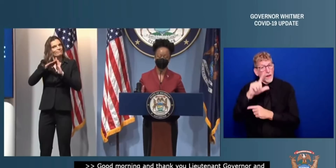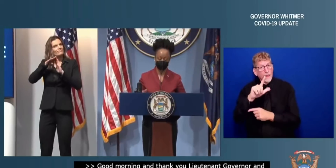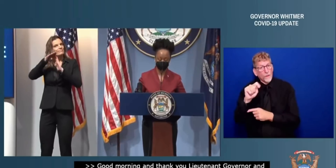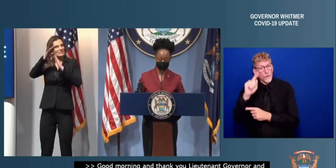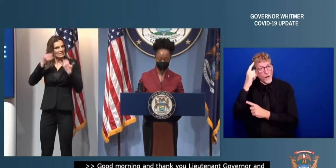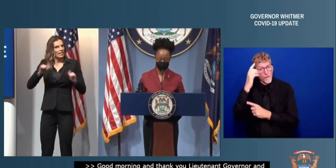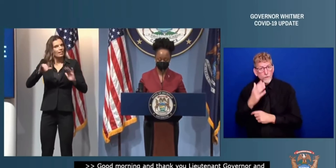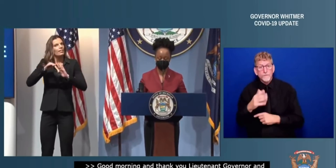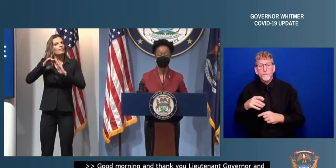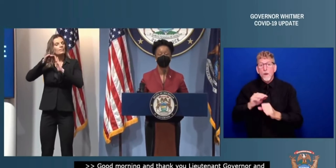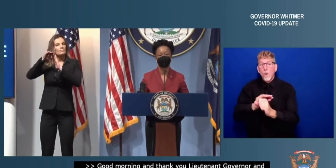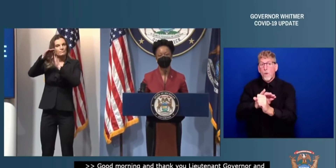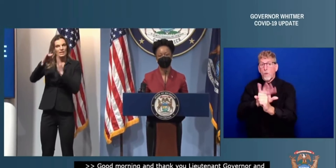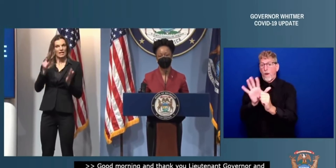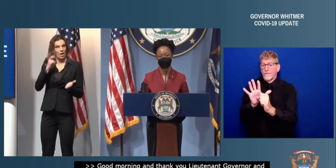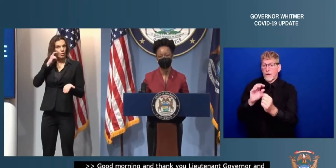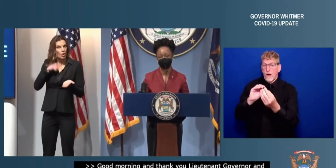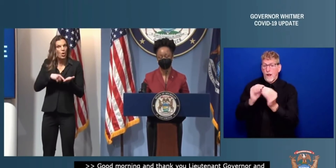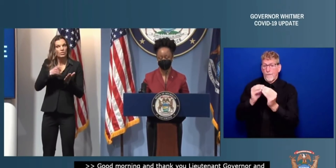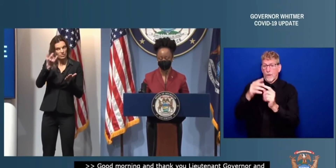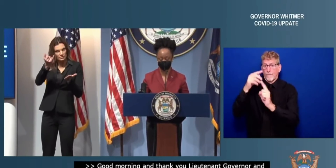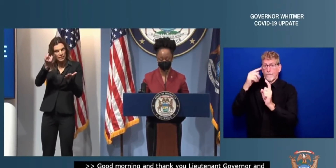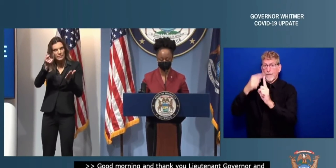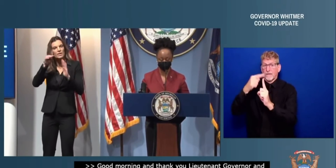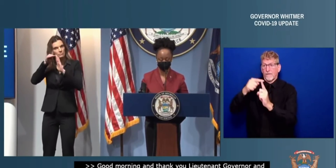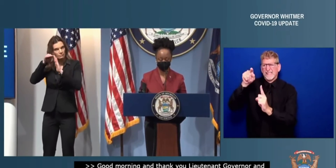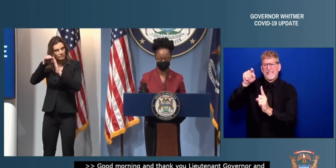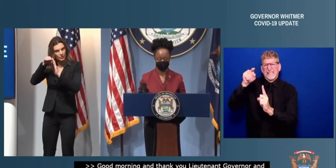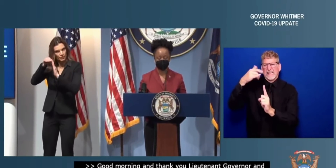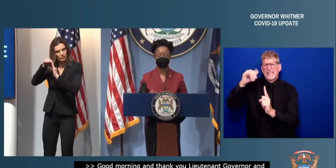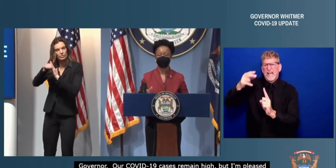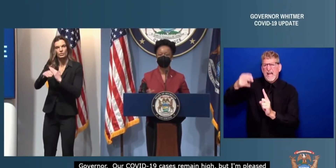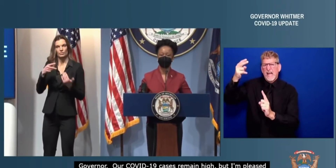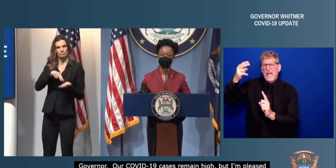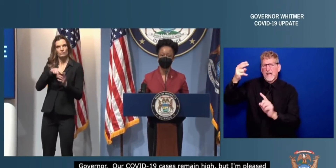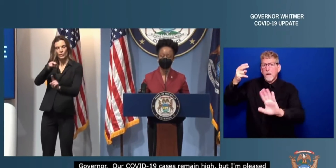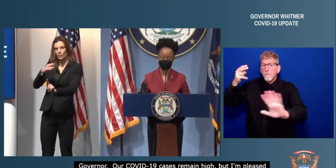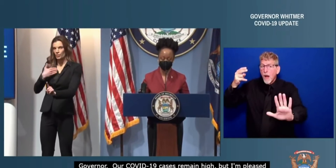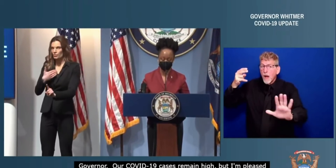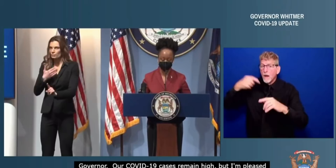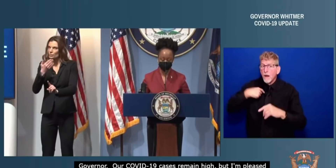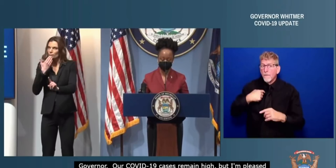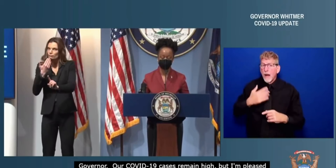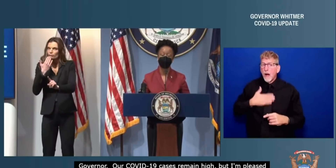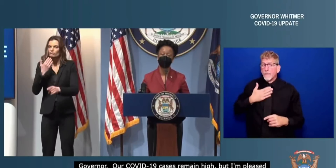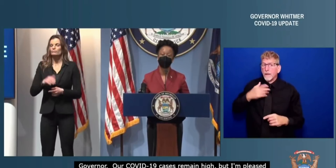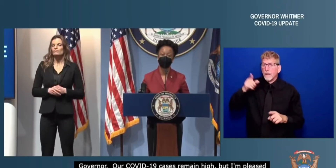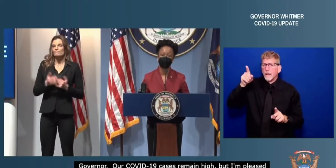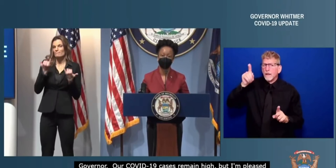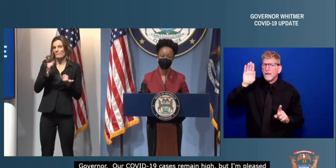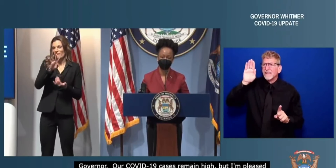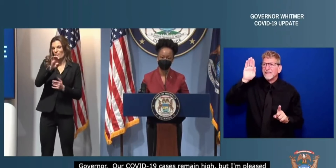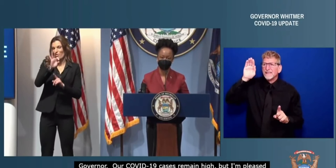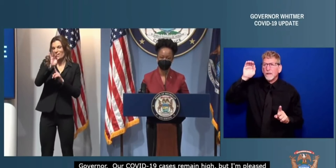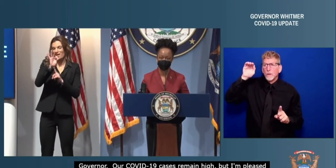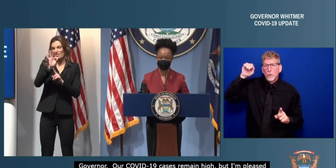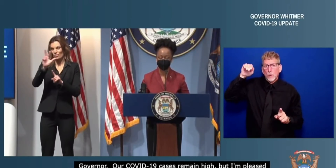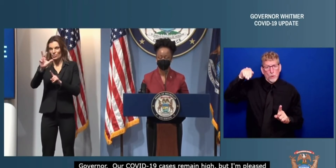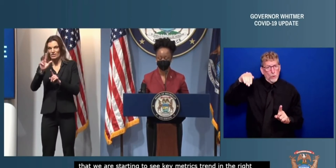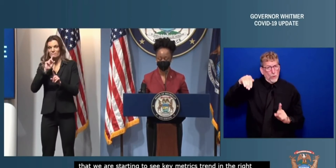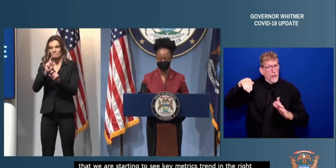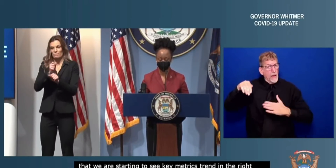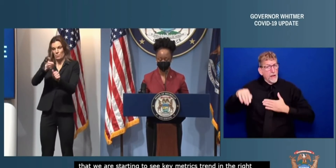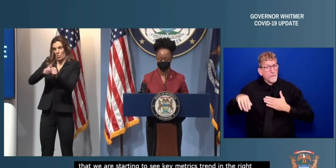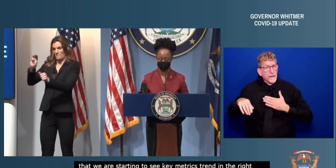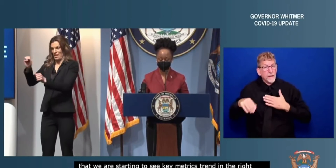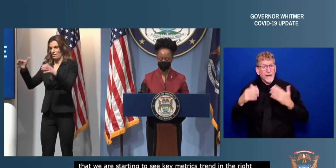that we are starting to see key metrics trend in the right direction. As of this week, Michigan has 493 cases